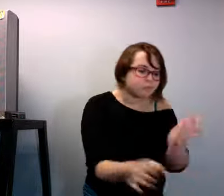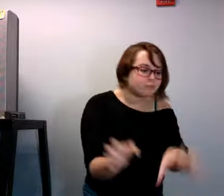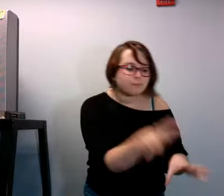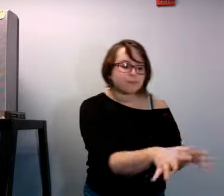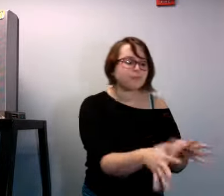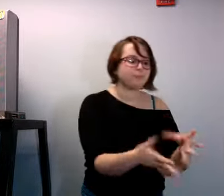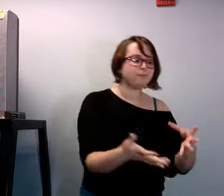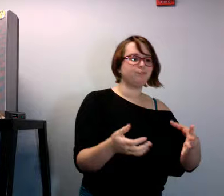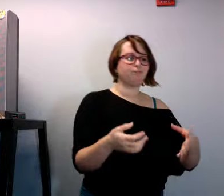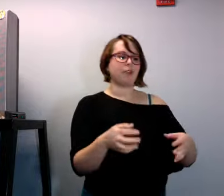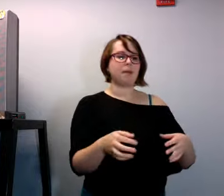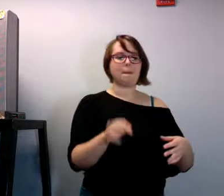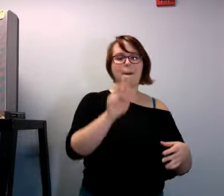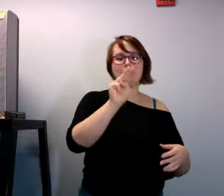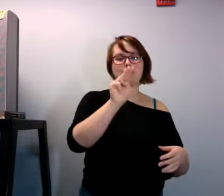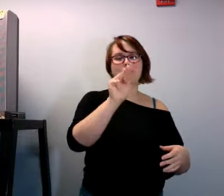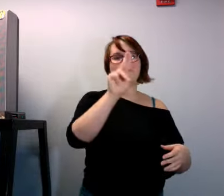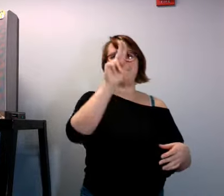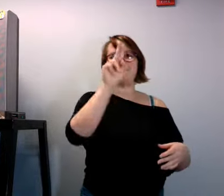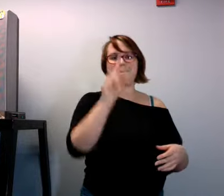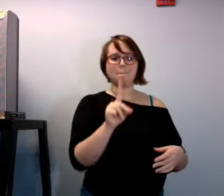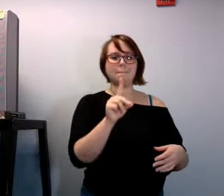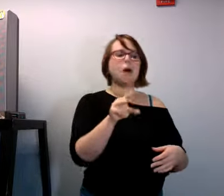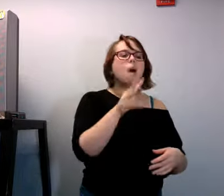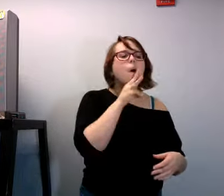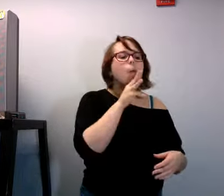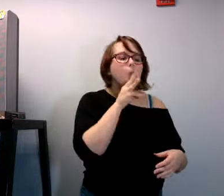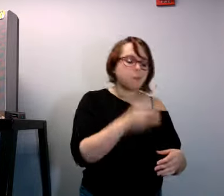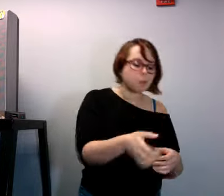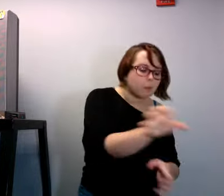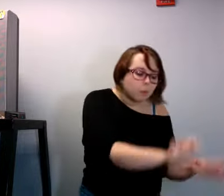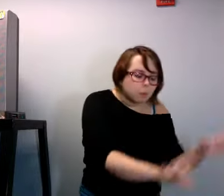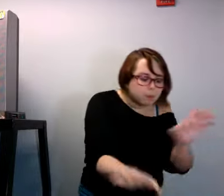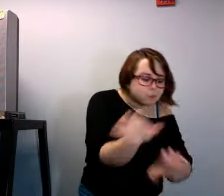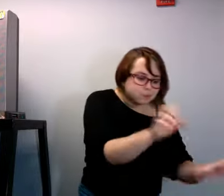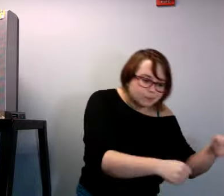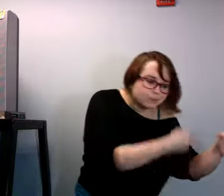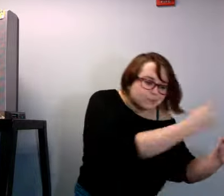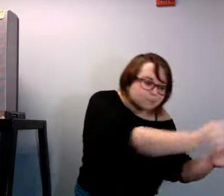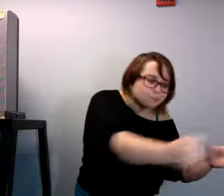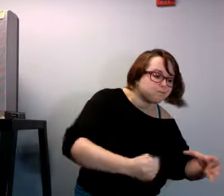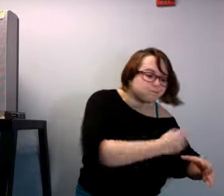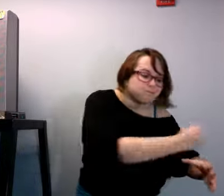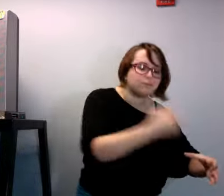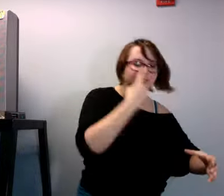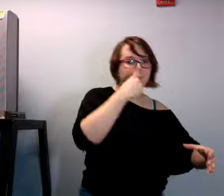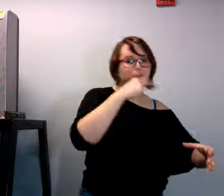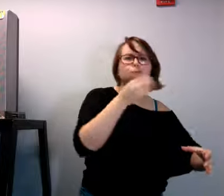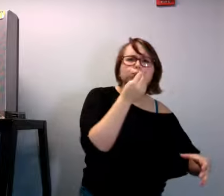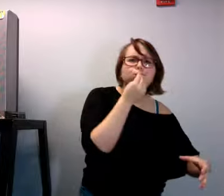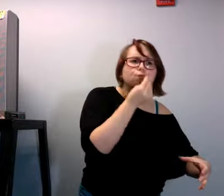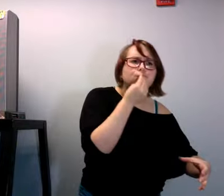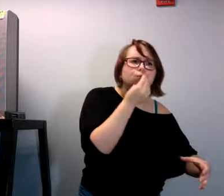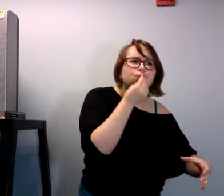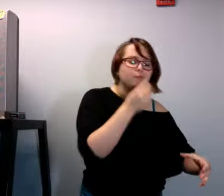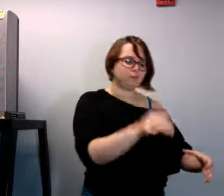gravy over my roast in the big pot. And then, I'd take some more mud and mix it in with the rocks, and that would, with the smaller